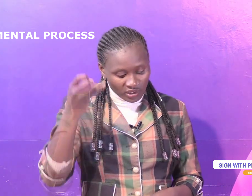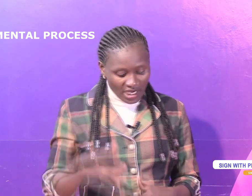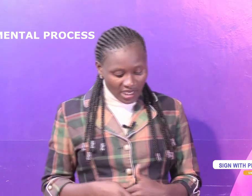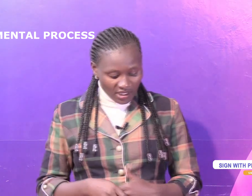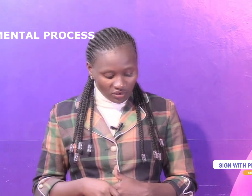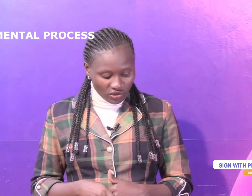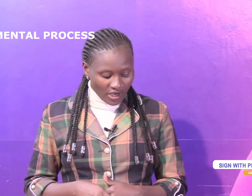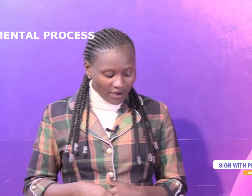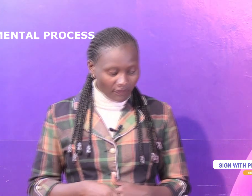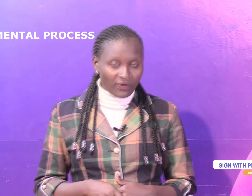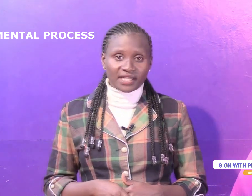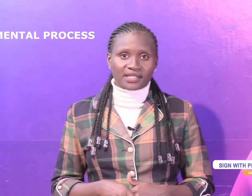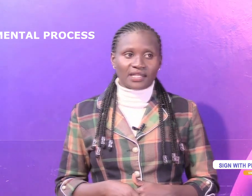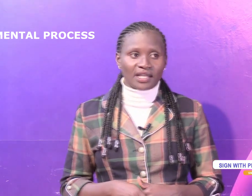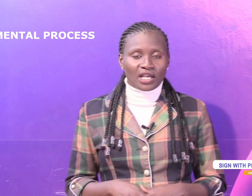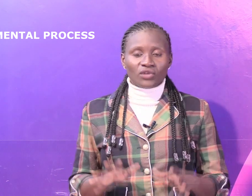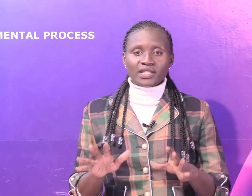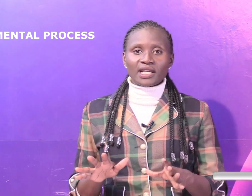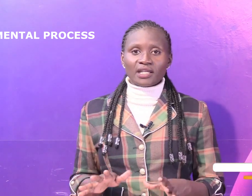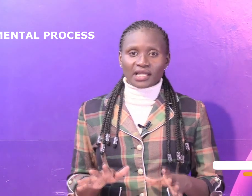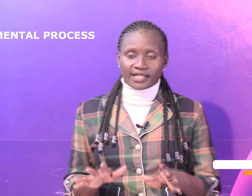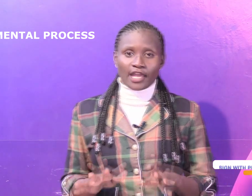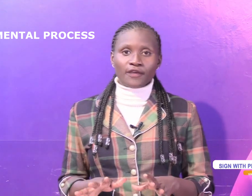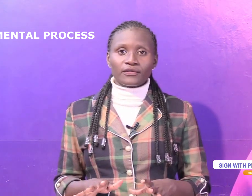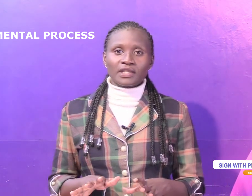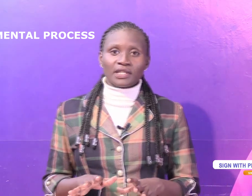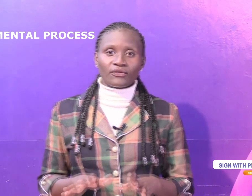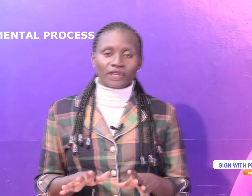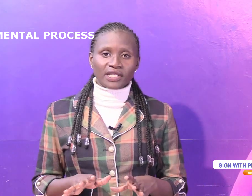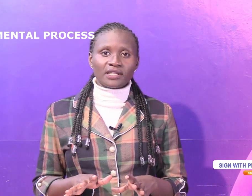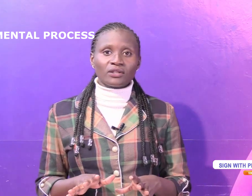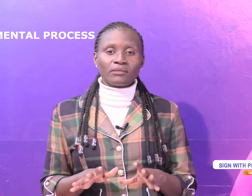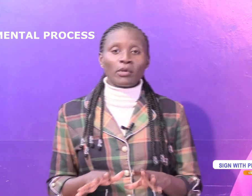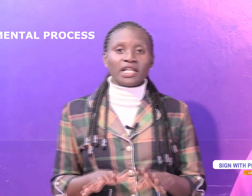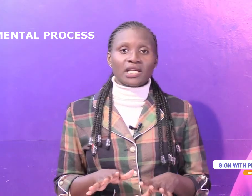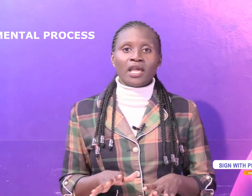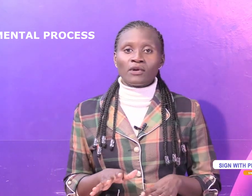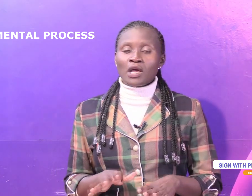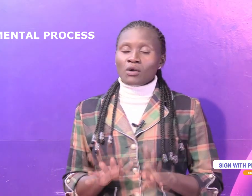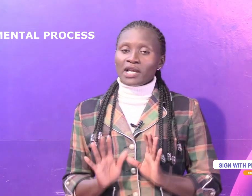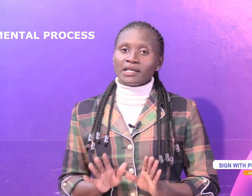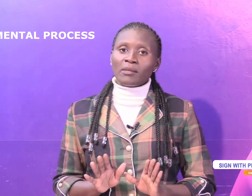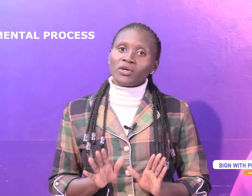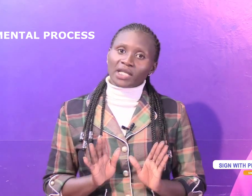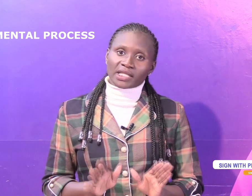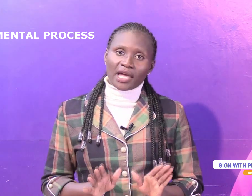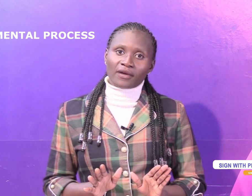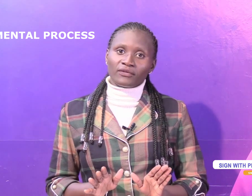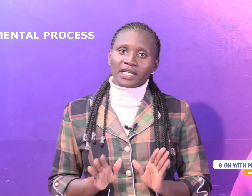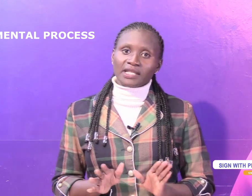then also have fantasy, using letter F. Fantasy, remember letter F, we learned about letter F, letters, and then